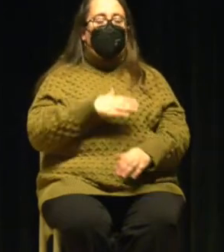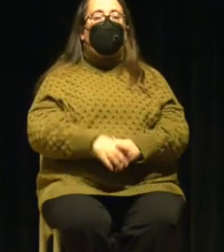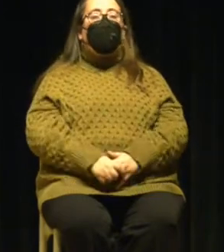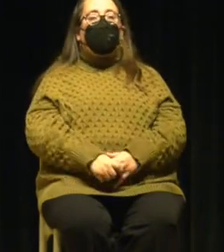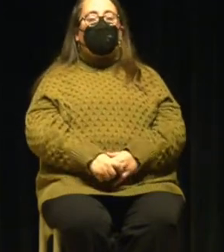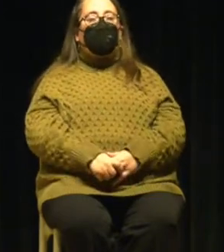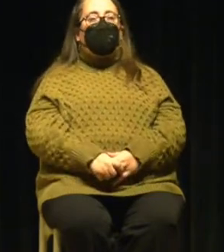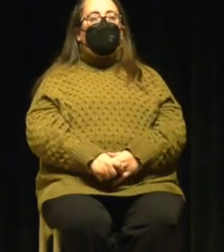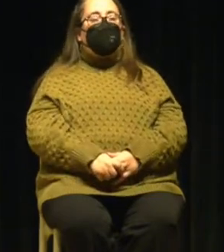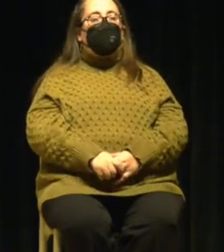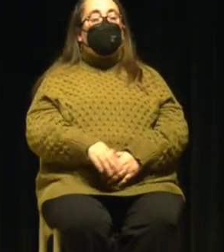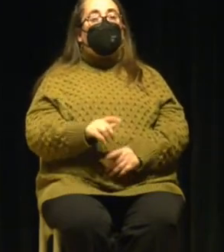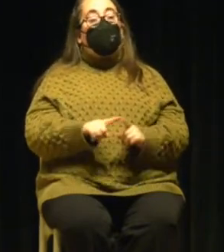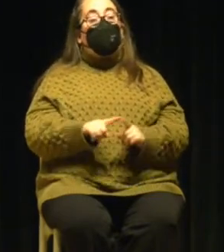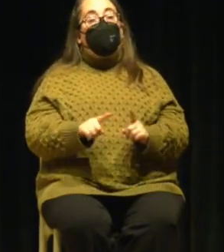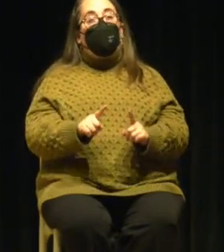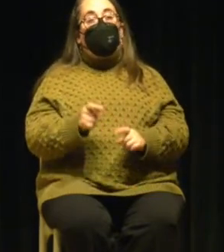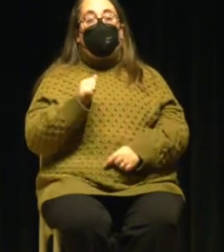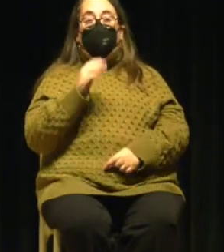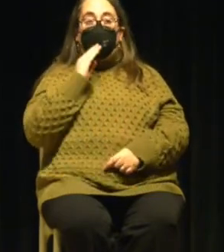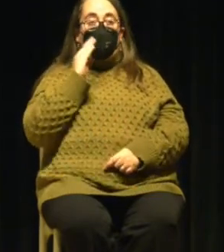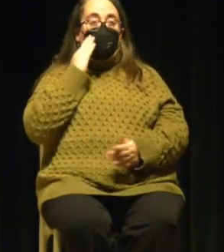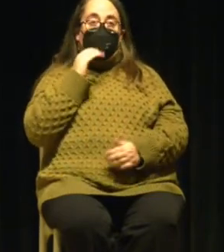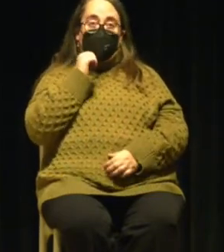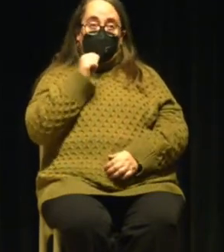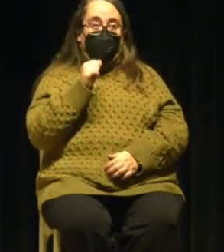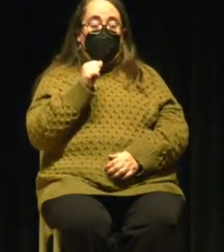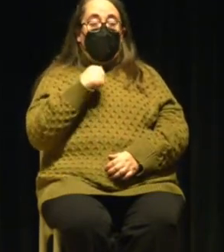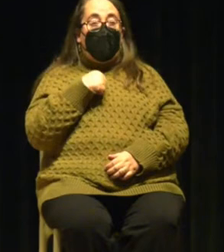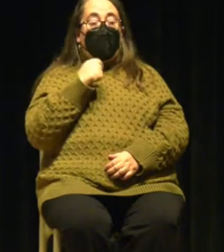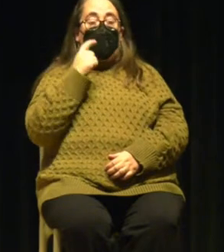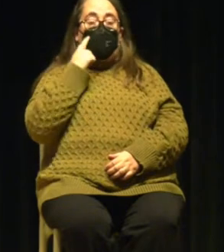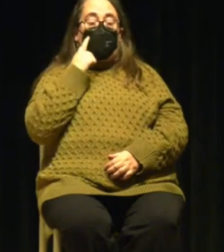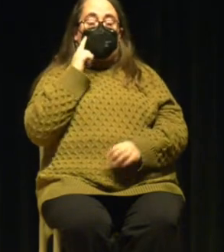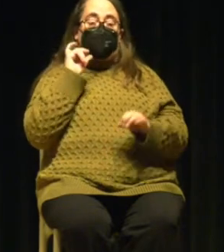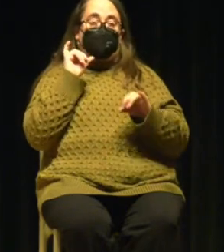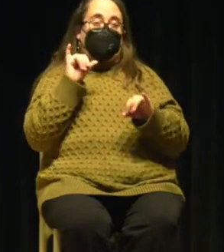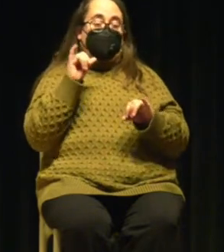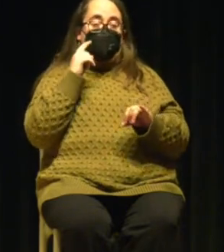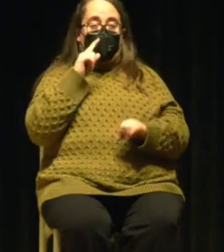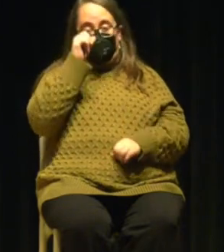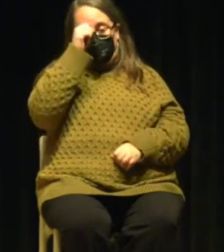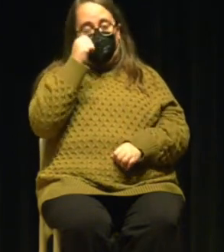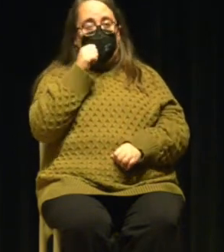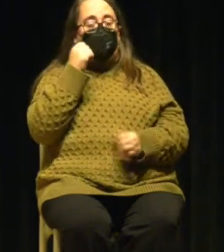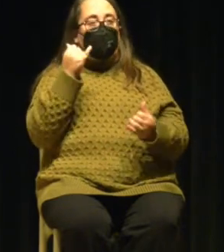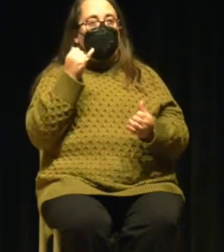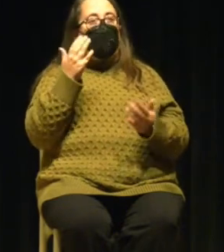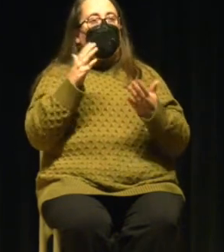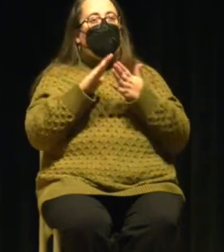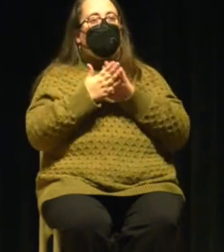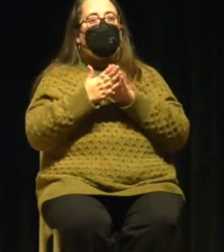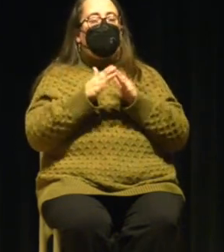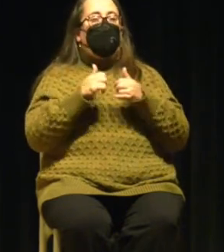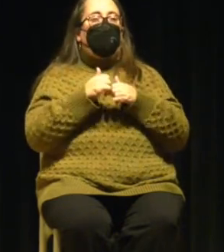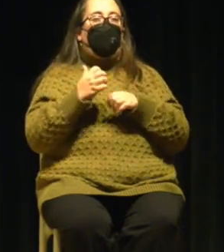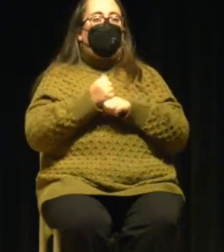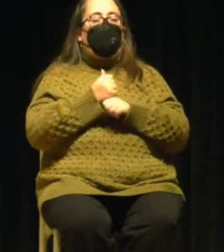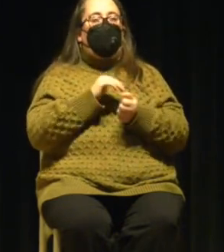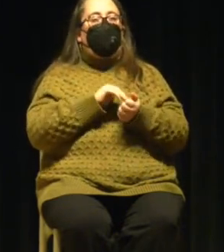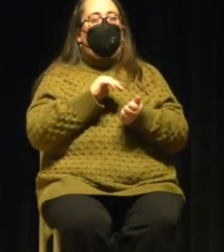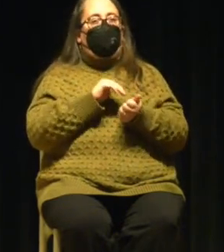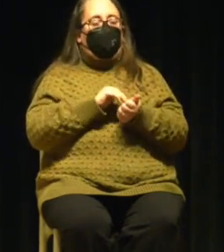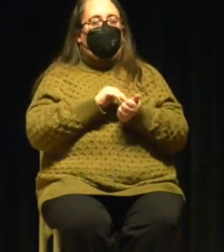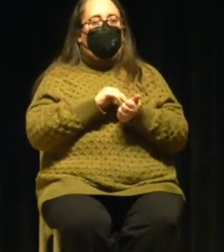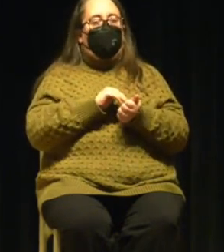Mm-hmm. I think back home though, it might not be so different for young girls even today, but the message is you might become an award-winning doctor who cures cancer,